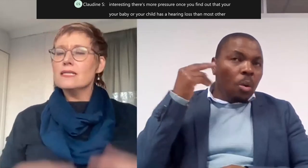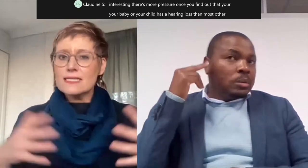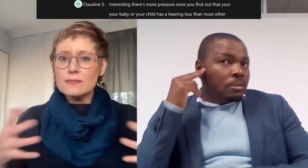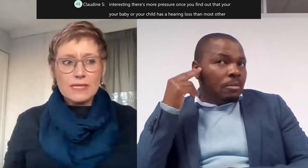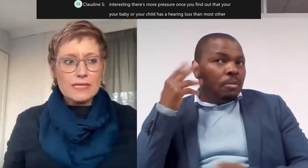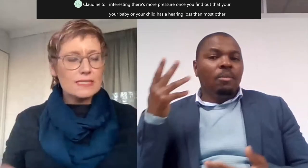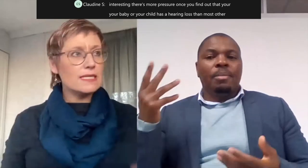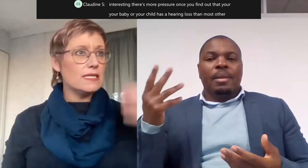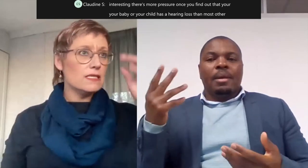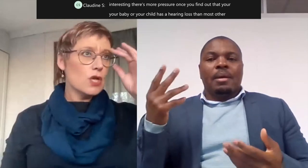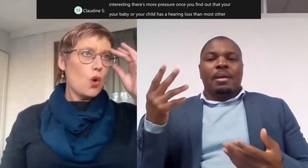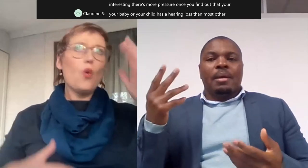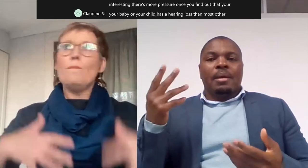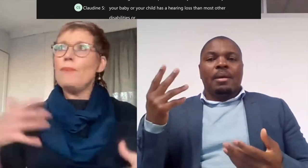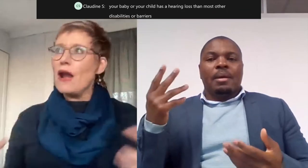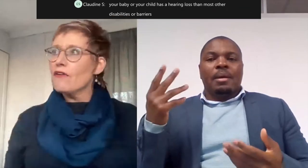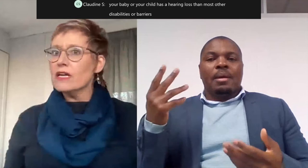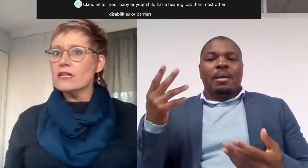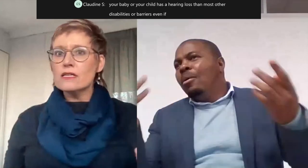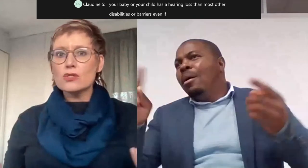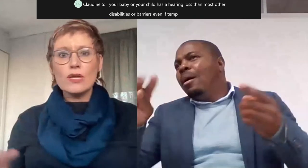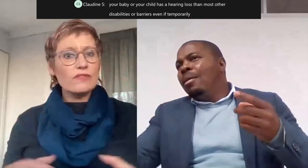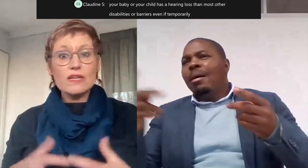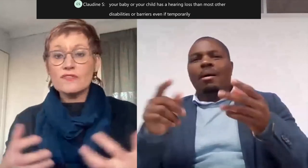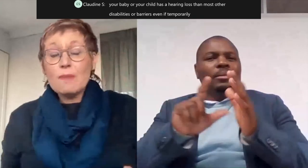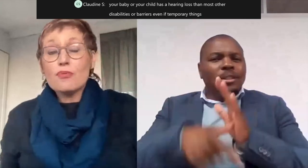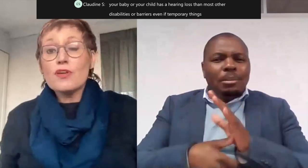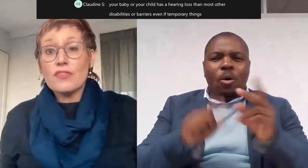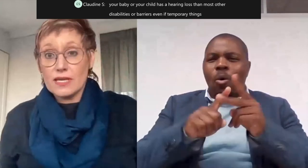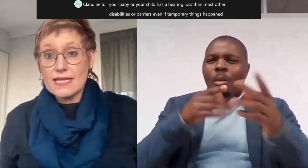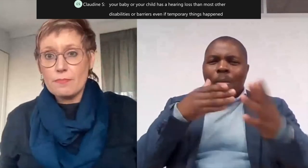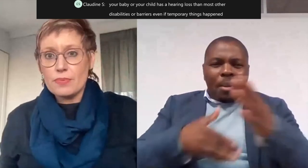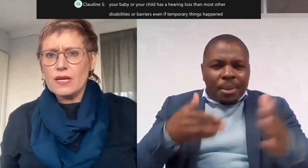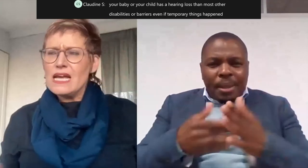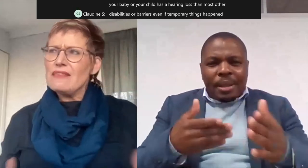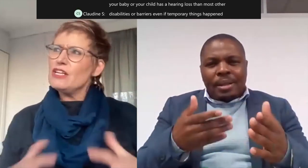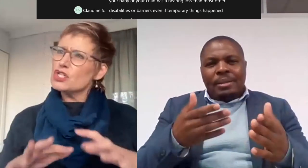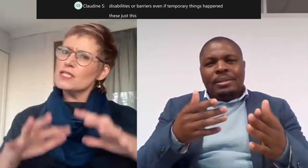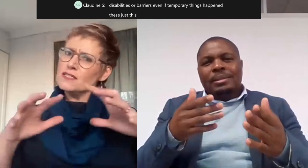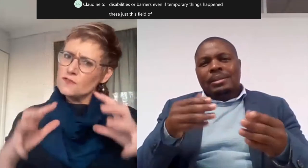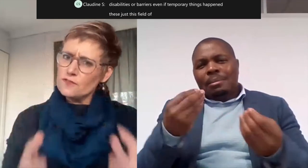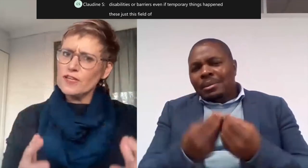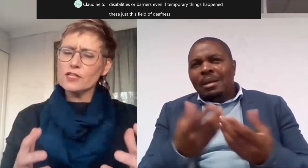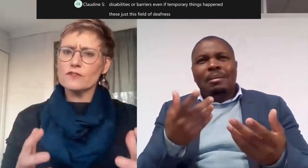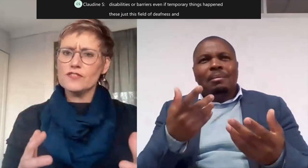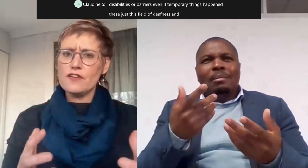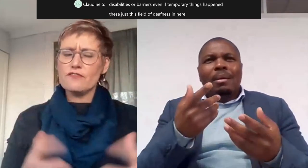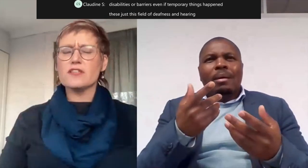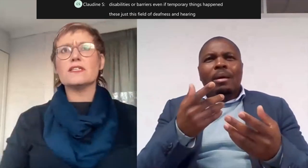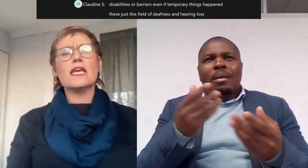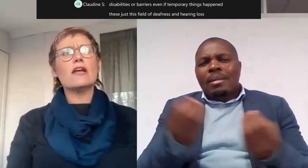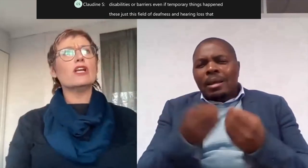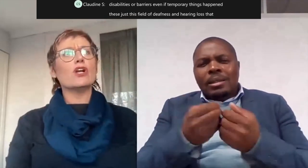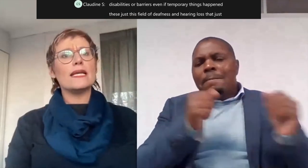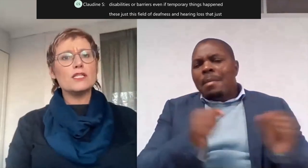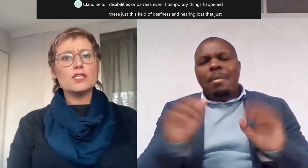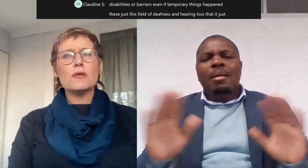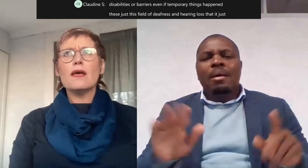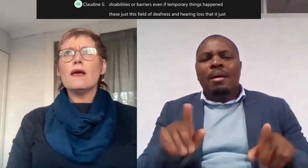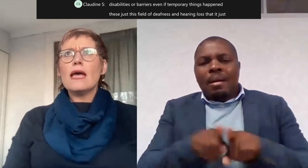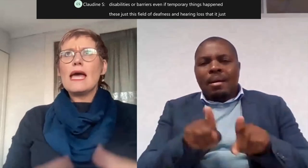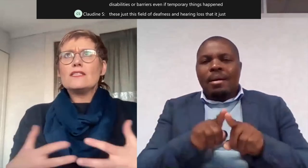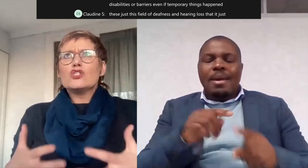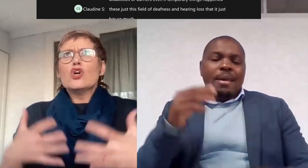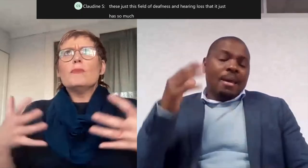other disabilities or barriers, even if temporary things happen. There's just this field of deafness and hearing loss that